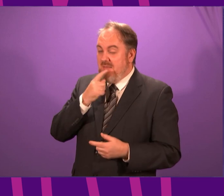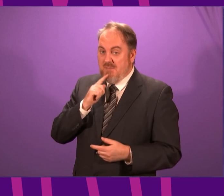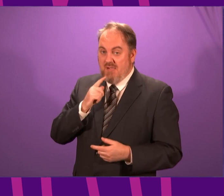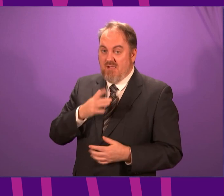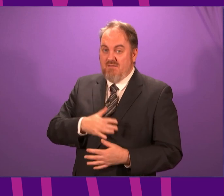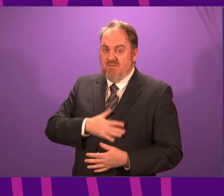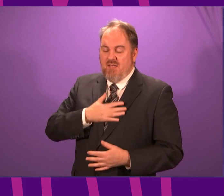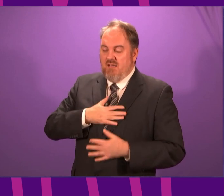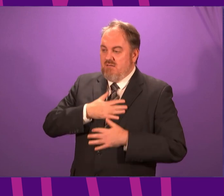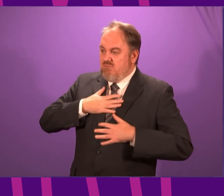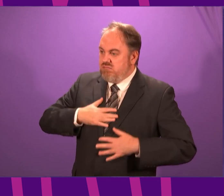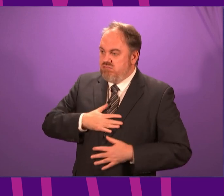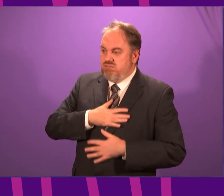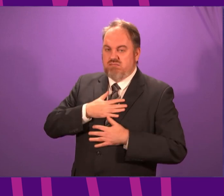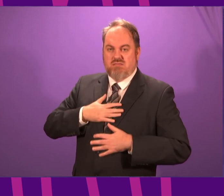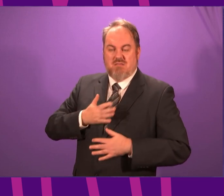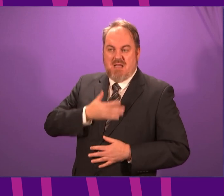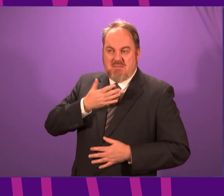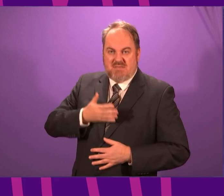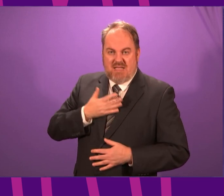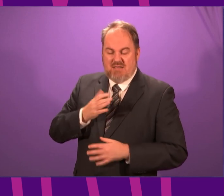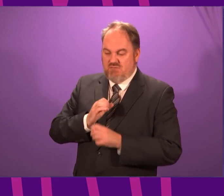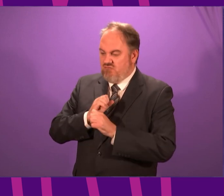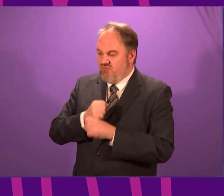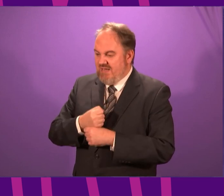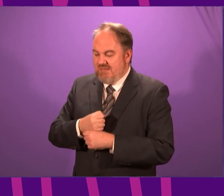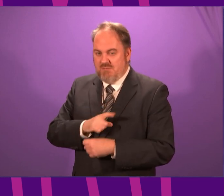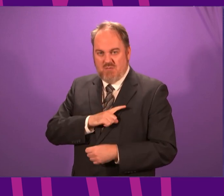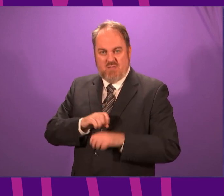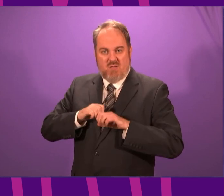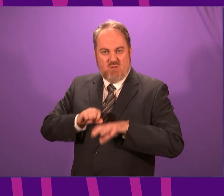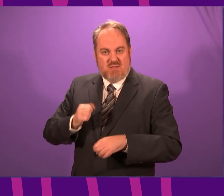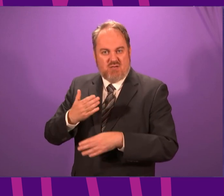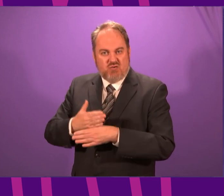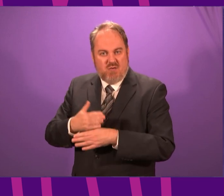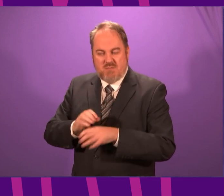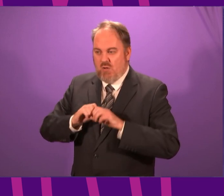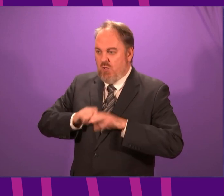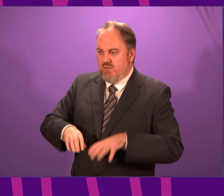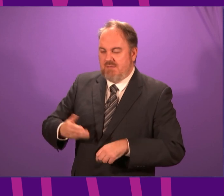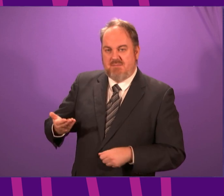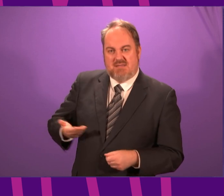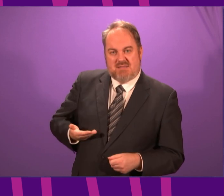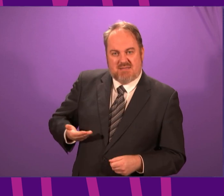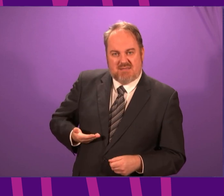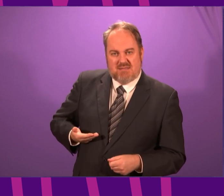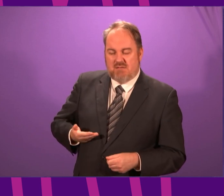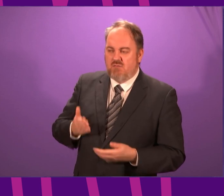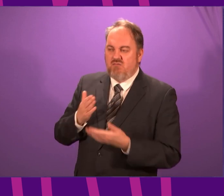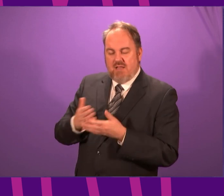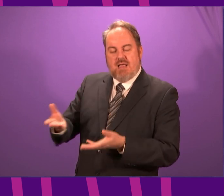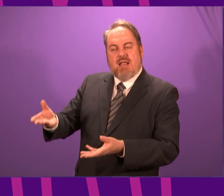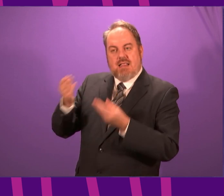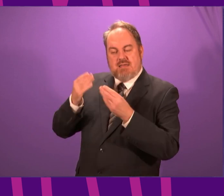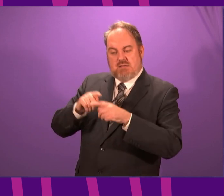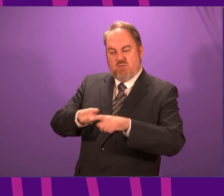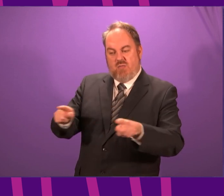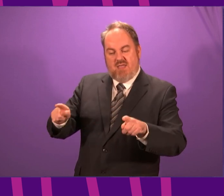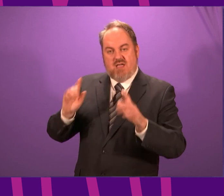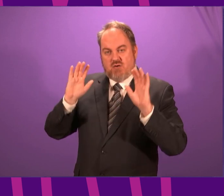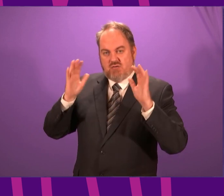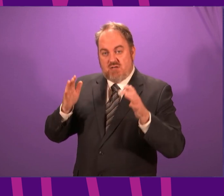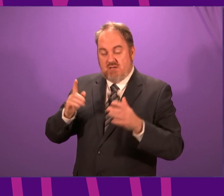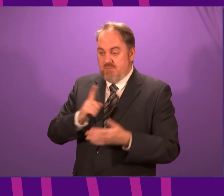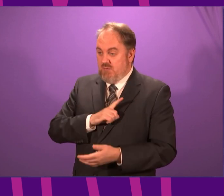and livelihoods. People's jobs are on the line here. The SNP must start to take these concerns seriously before it's too